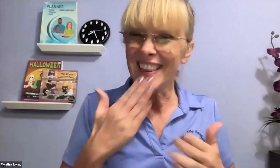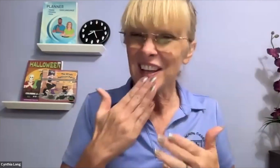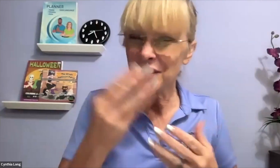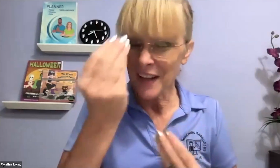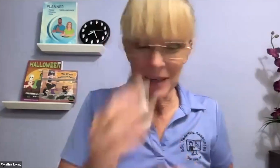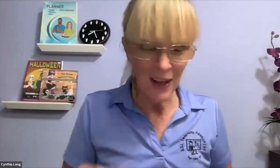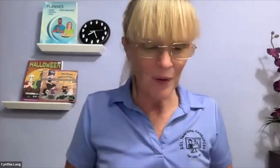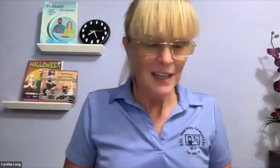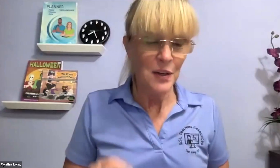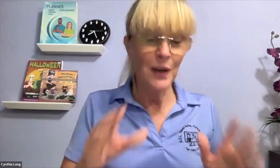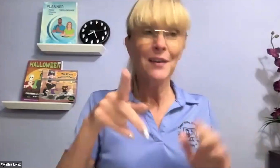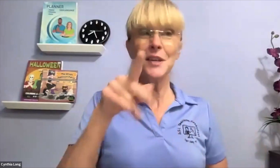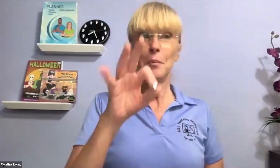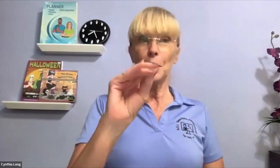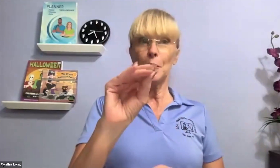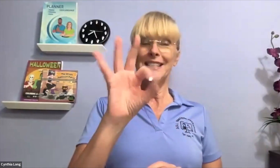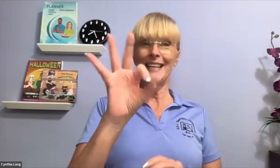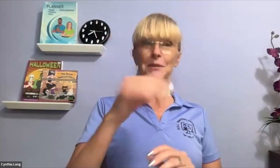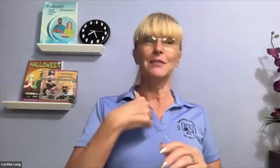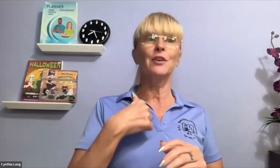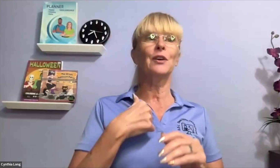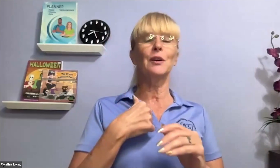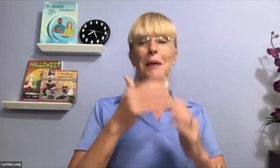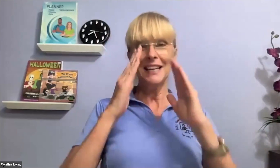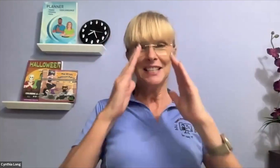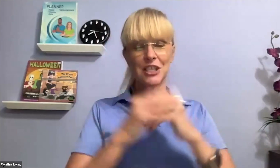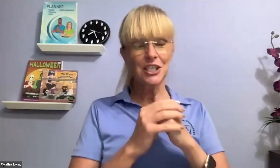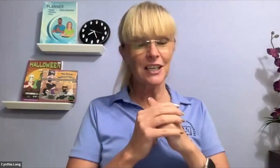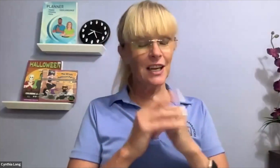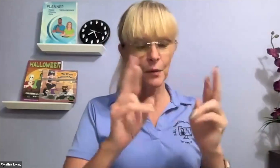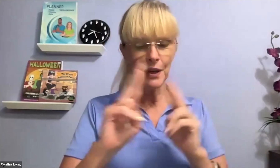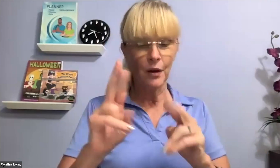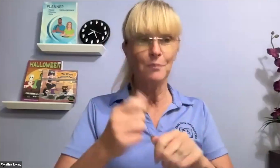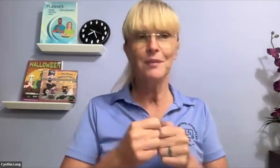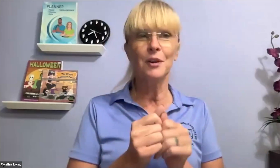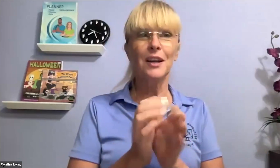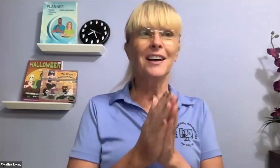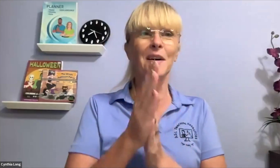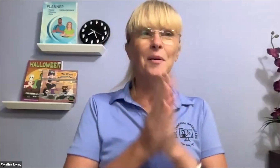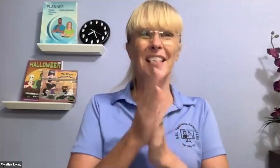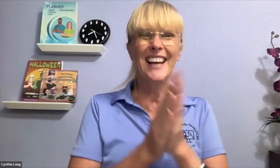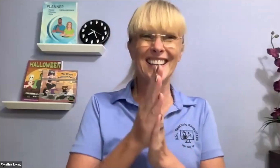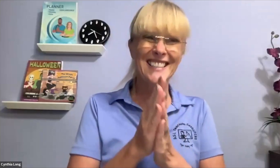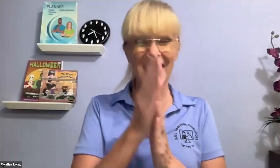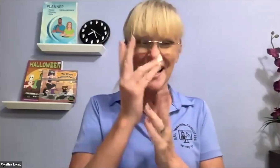Thank you for letting me know. So here's our pro tips. If you're paying attention, here we go. We're going to